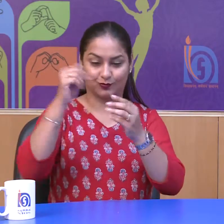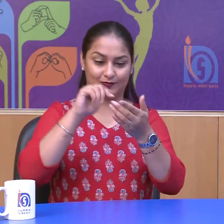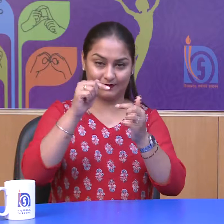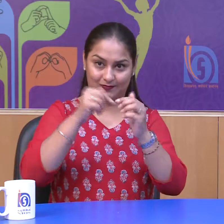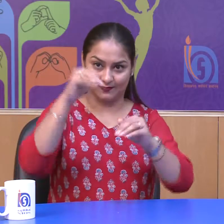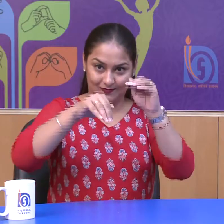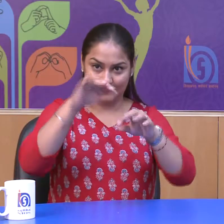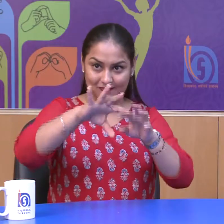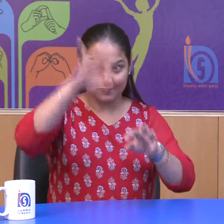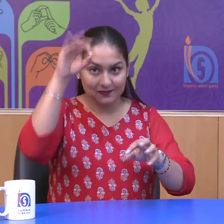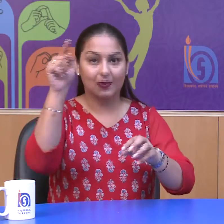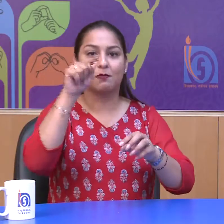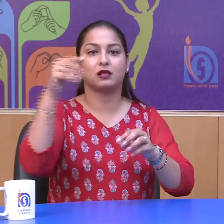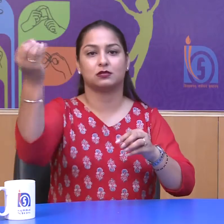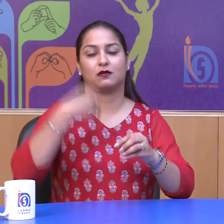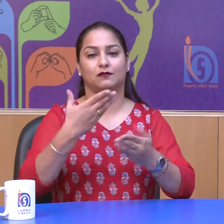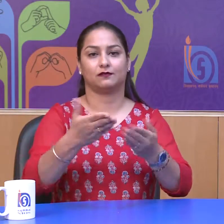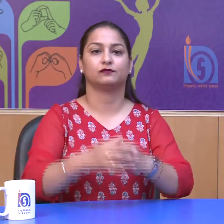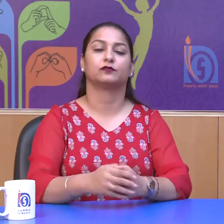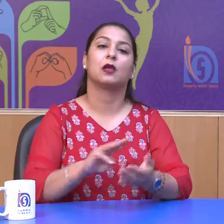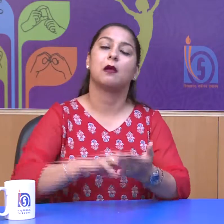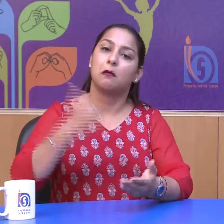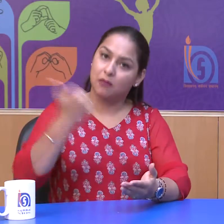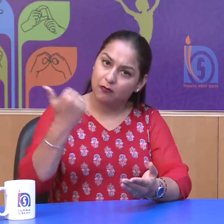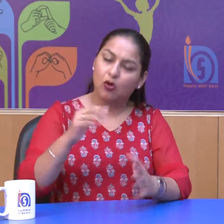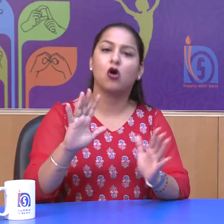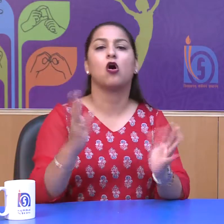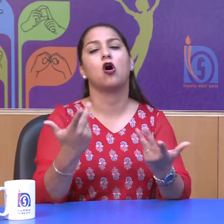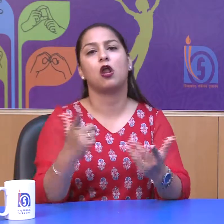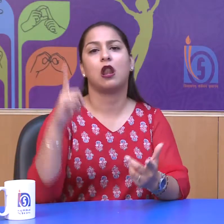of members of the legislative councils